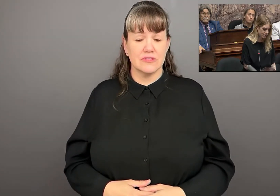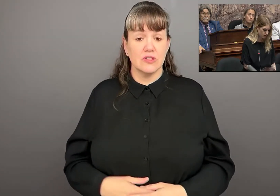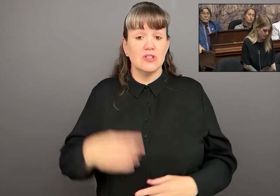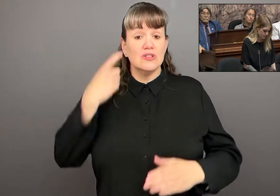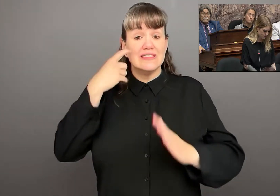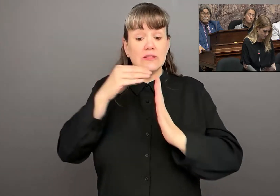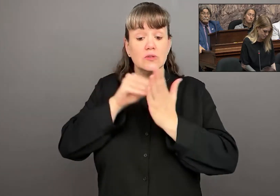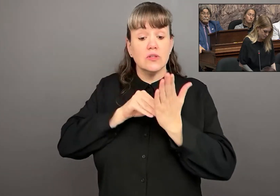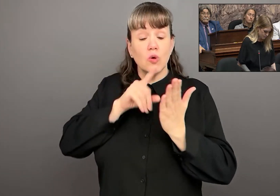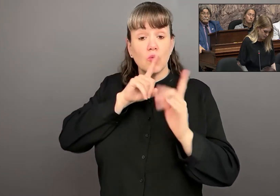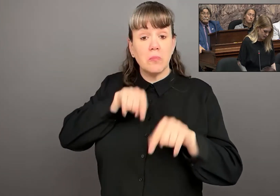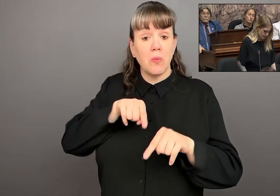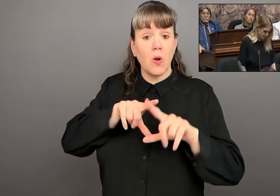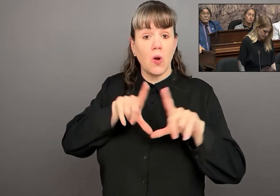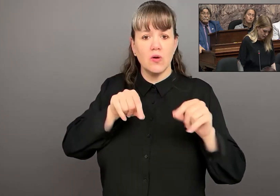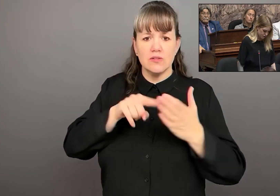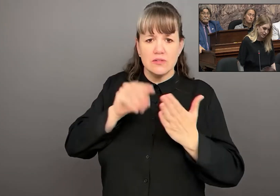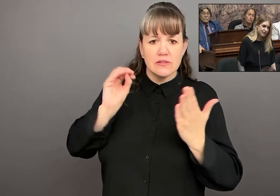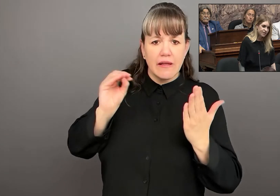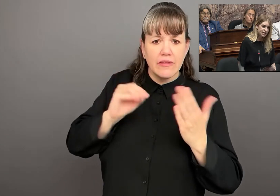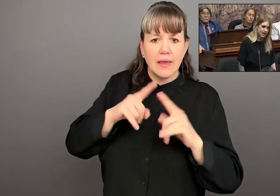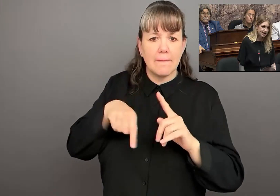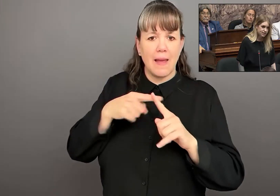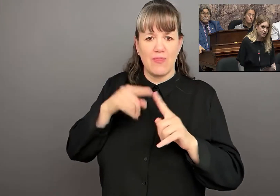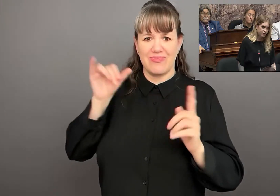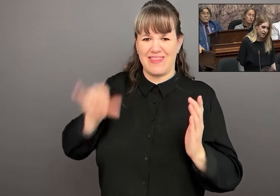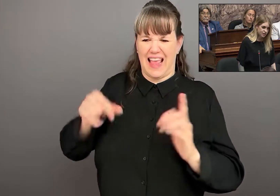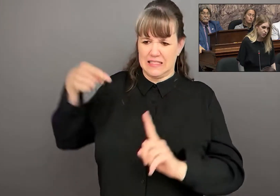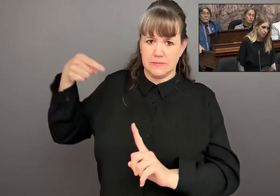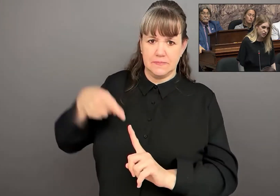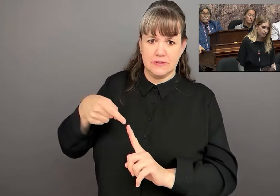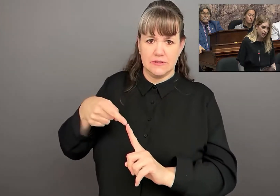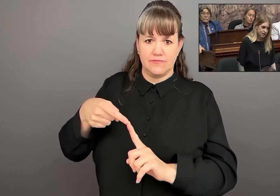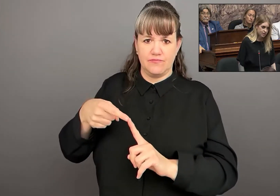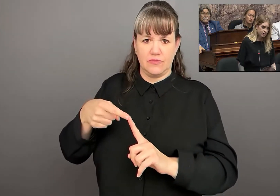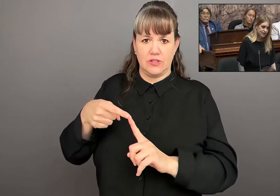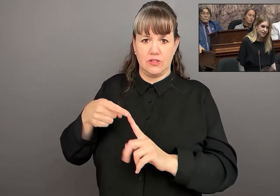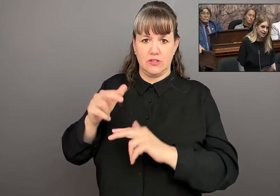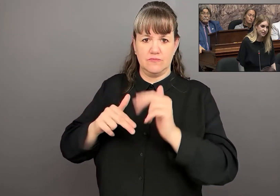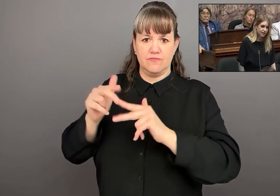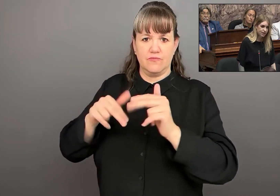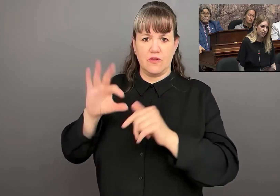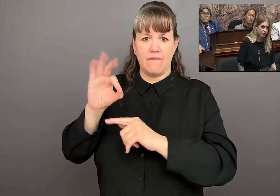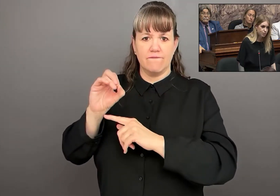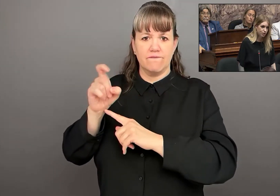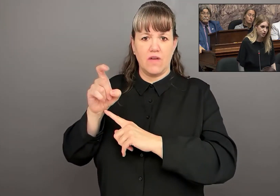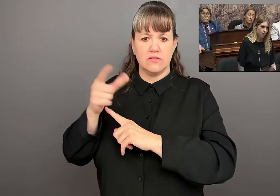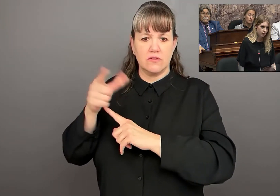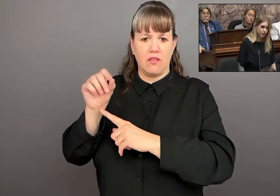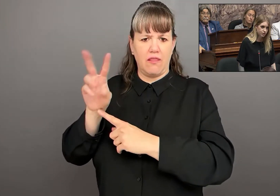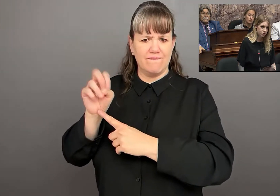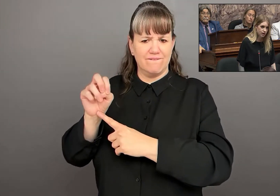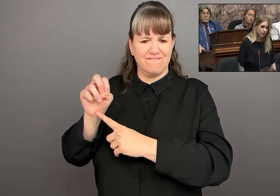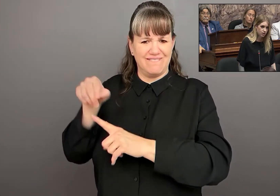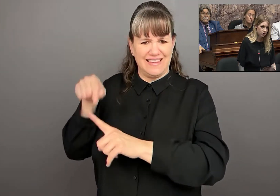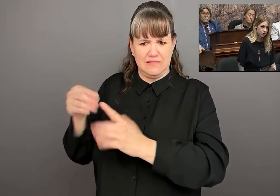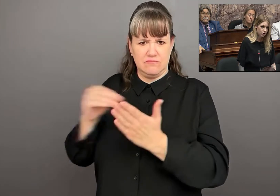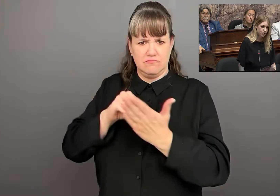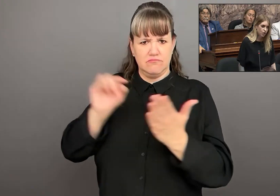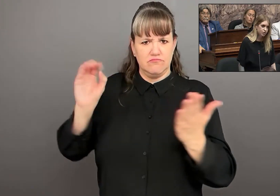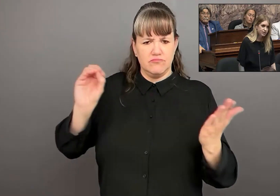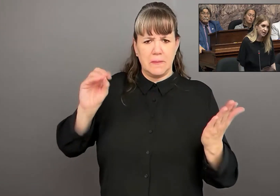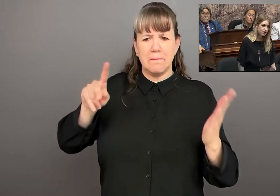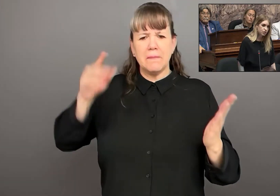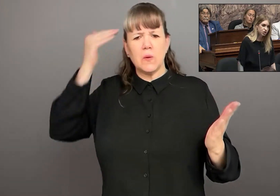over a year. It took 11 days to find this woman's body. 10 days later, another person overdosed there.